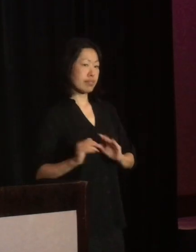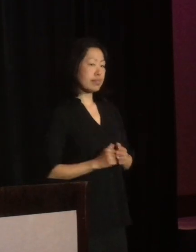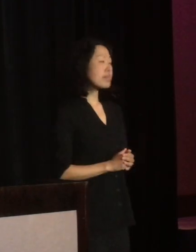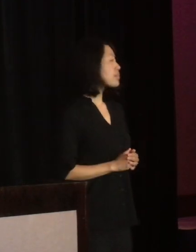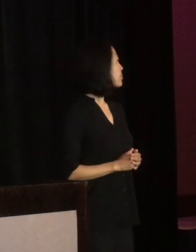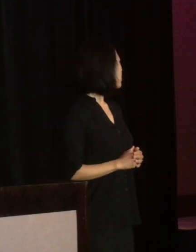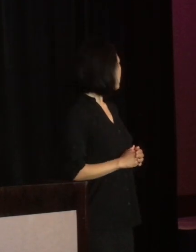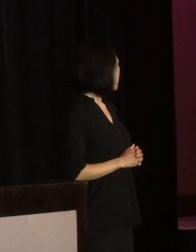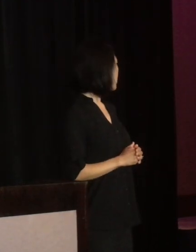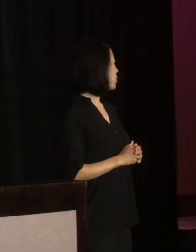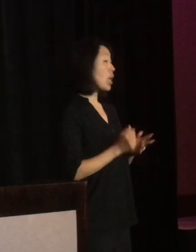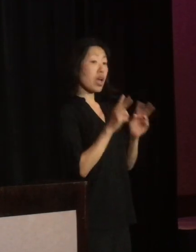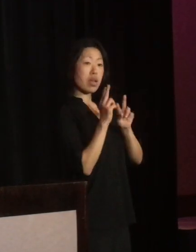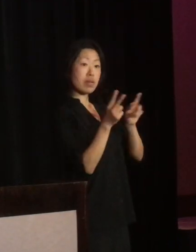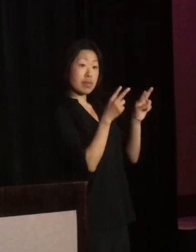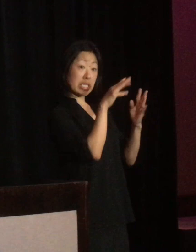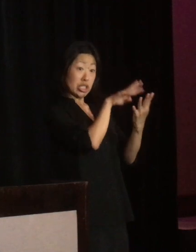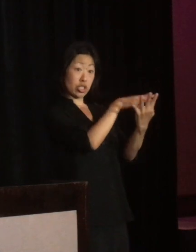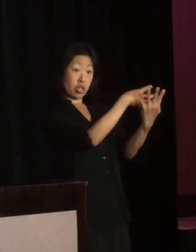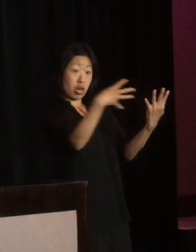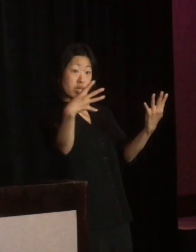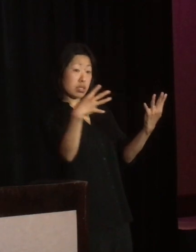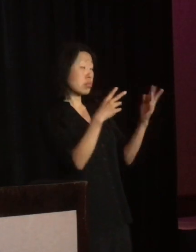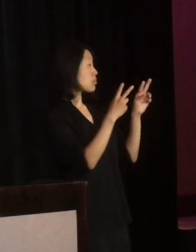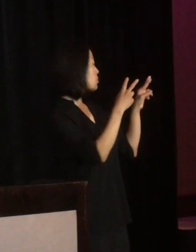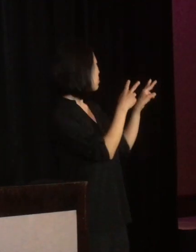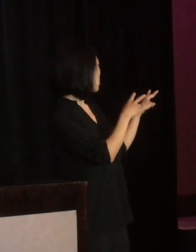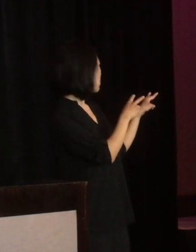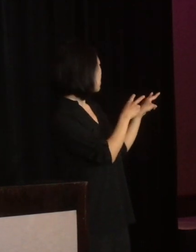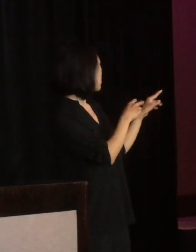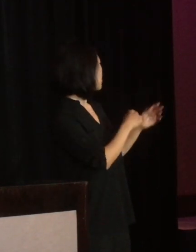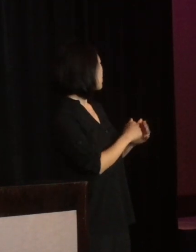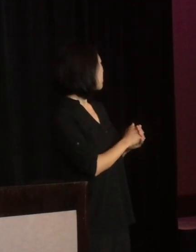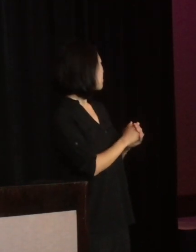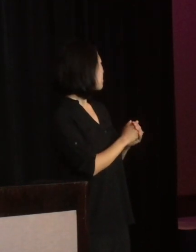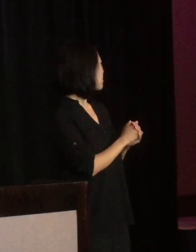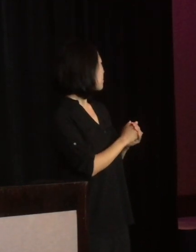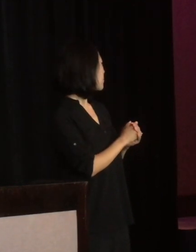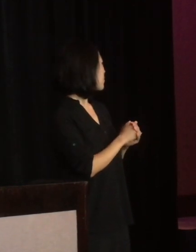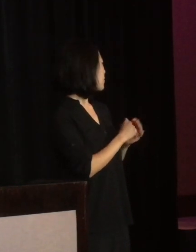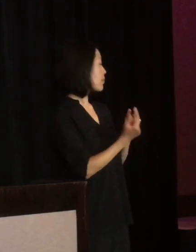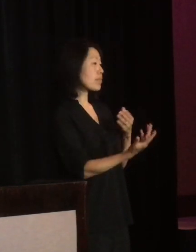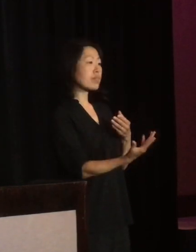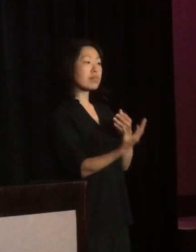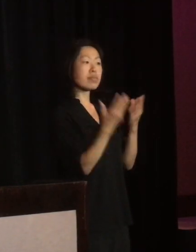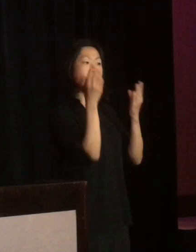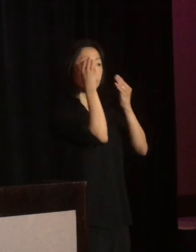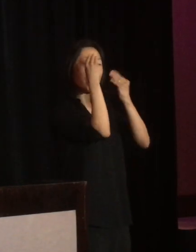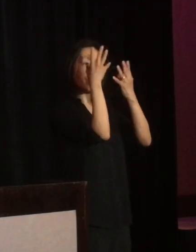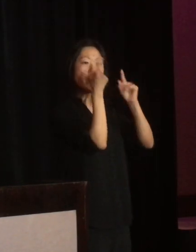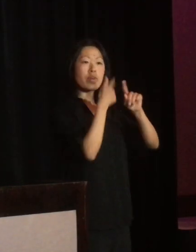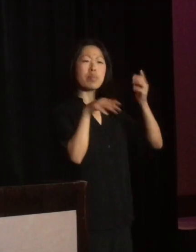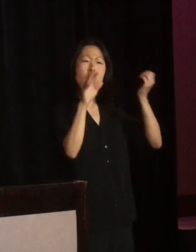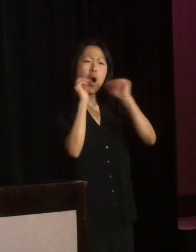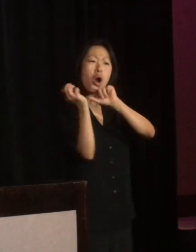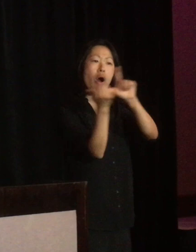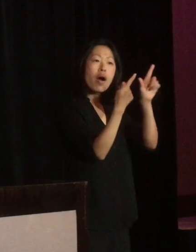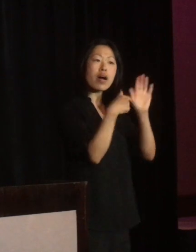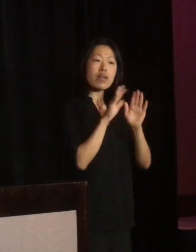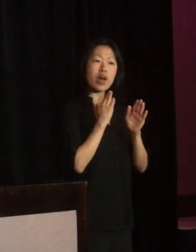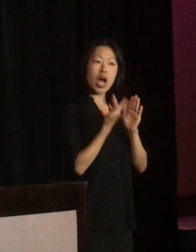And as you can see, just kind of from this chart, which actually includes information from all of the sample, that we do have